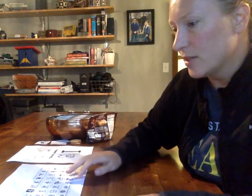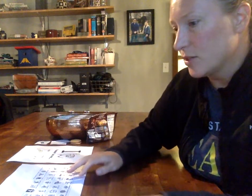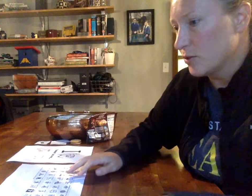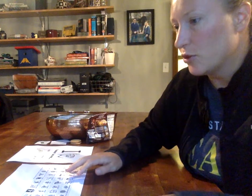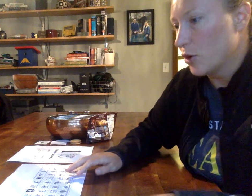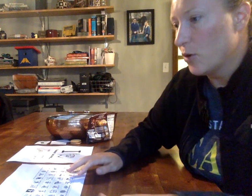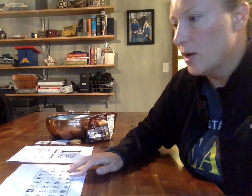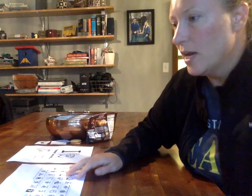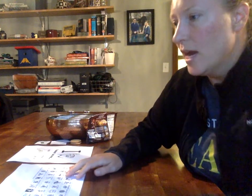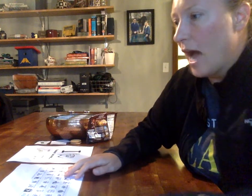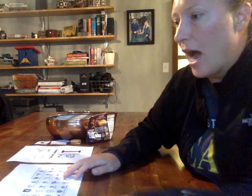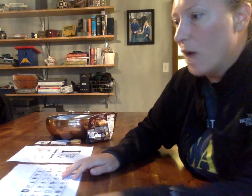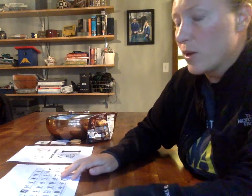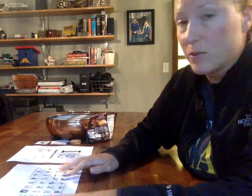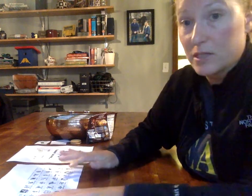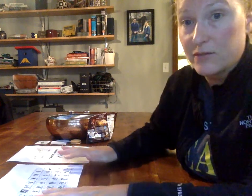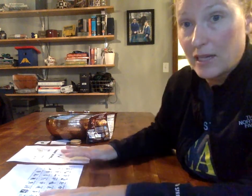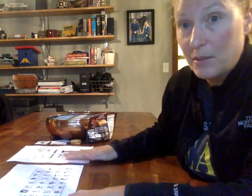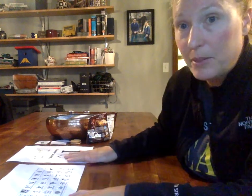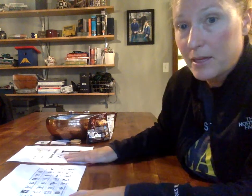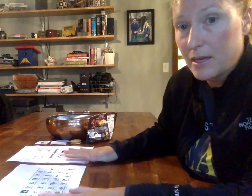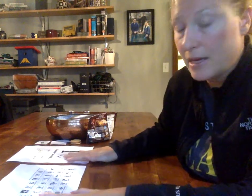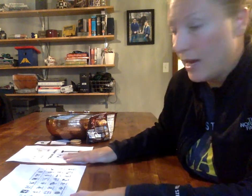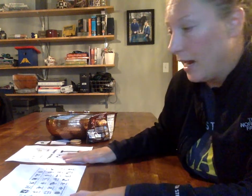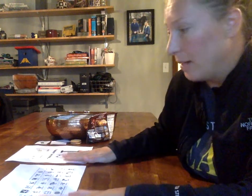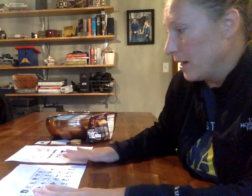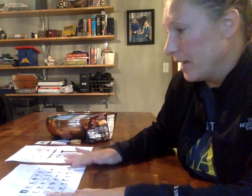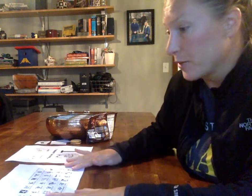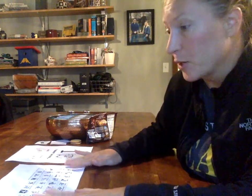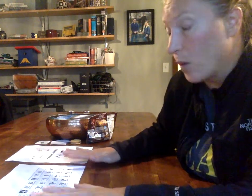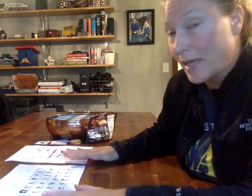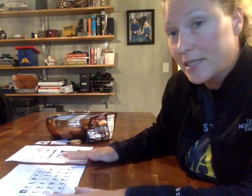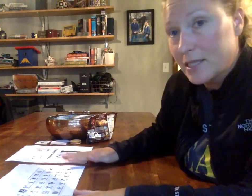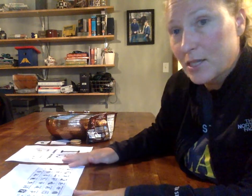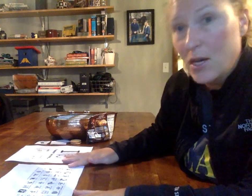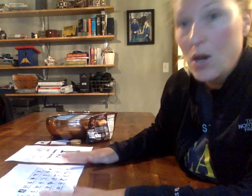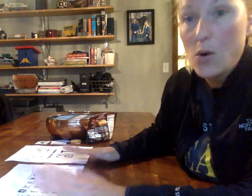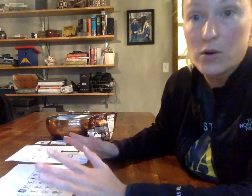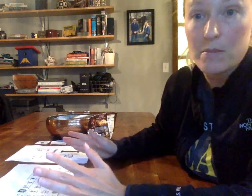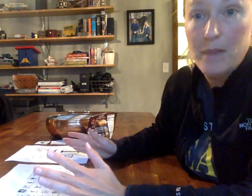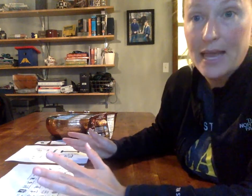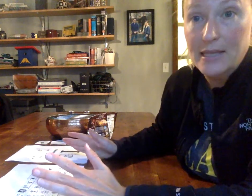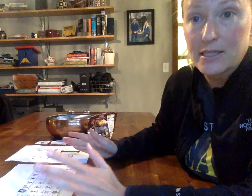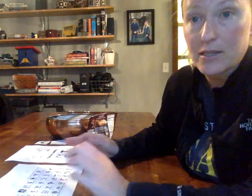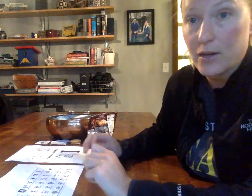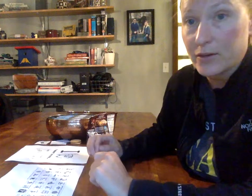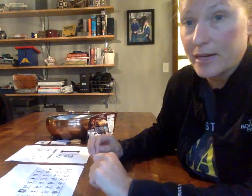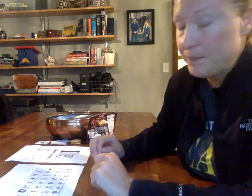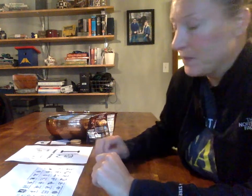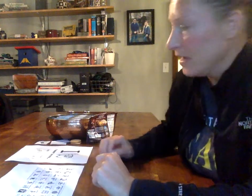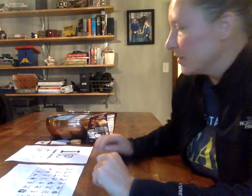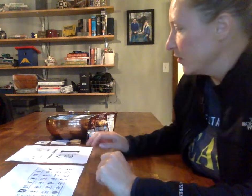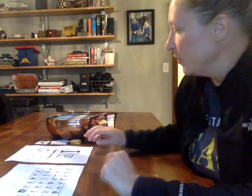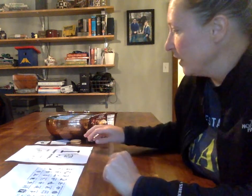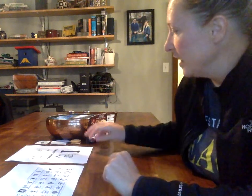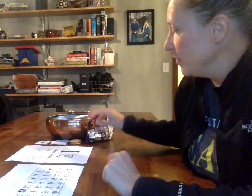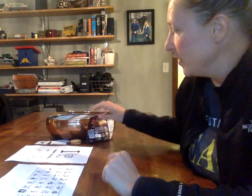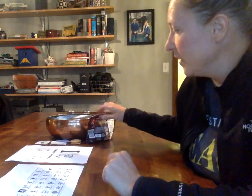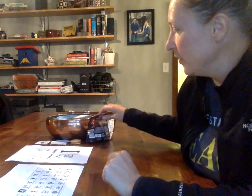to show how we would develop a request or a mand, all right? So you can